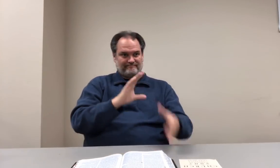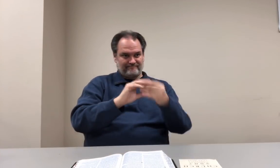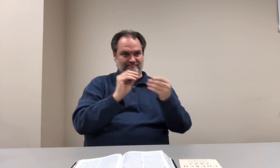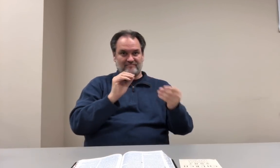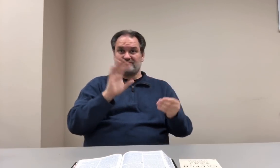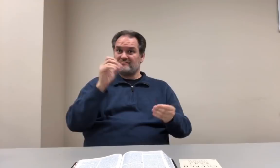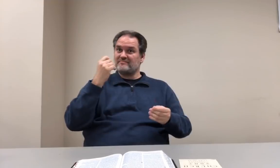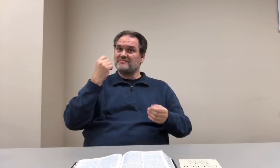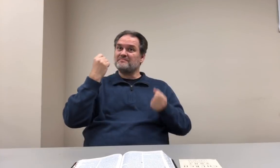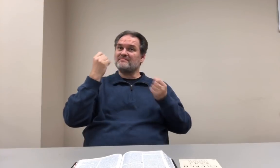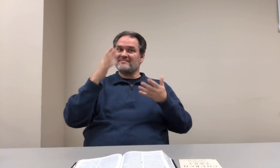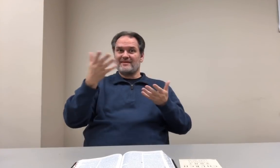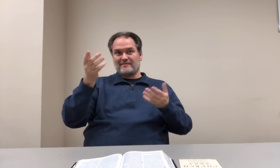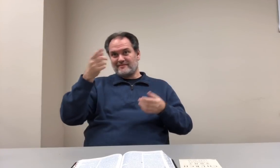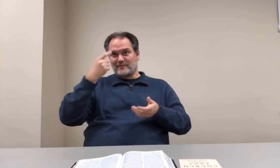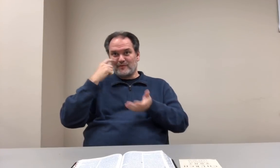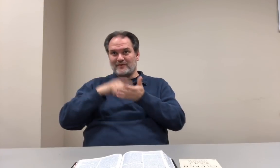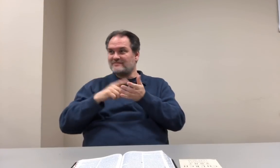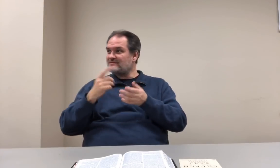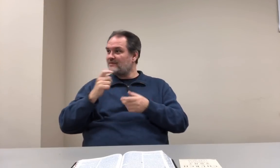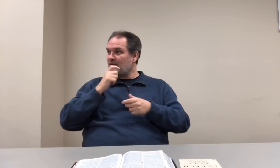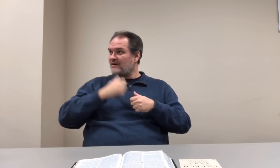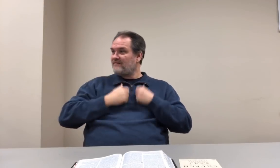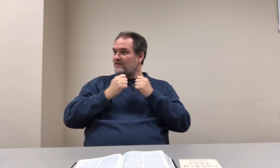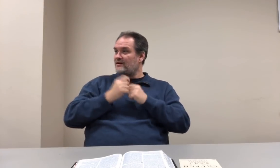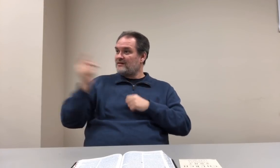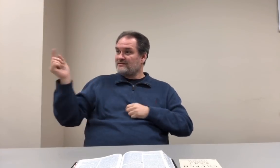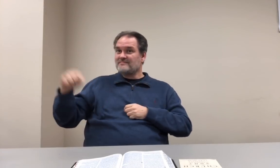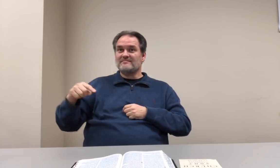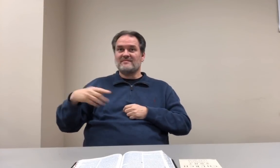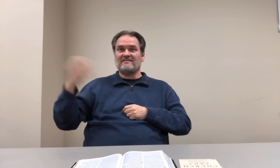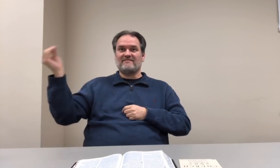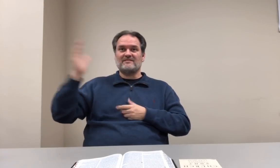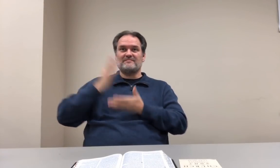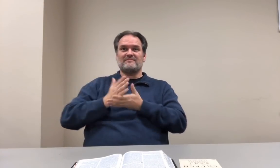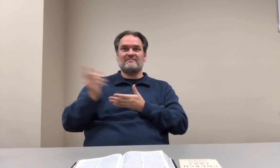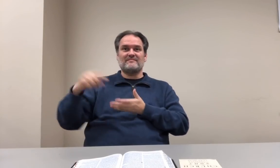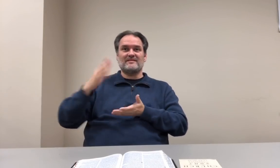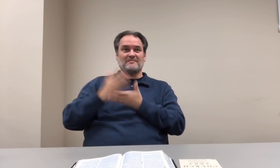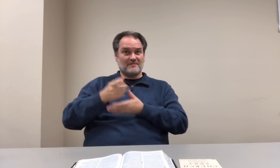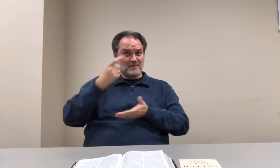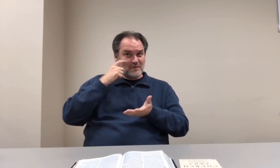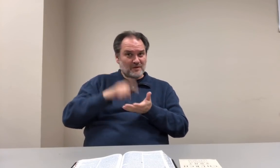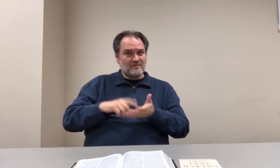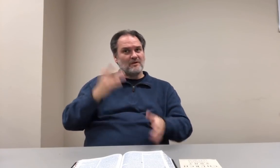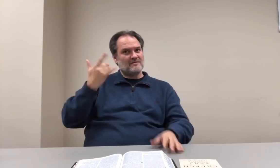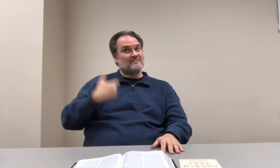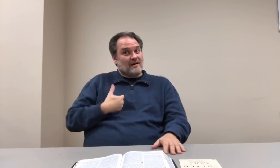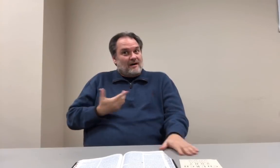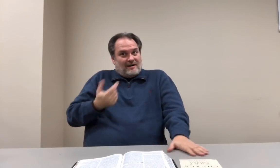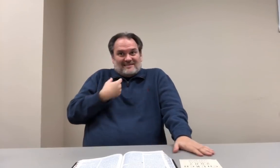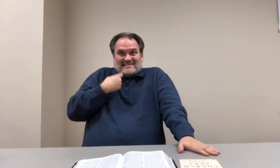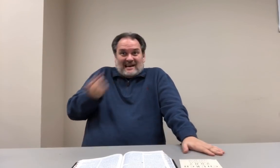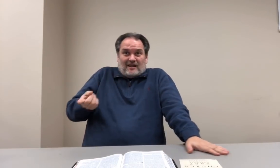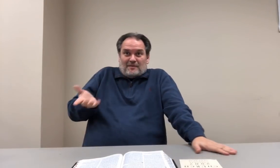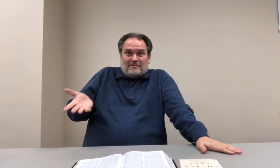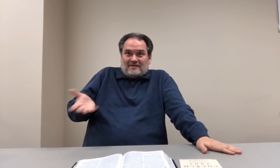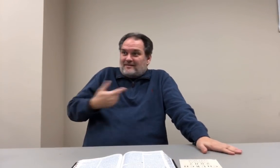in him. That's what God in the beginning said. He is an immeasurable, boundless ocean of being, so intertwining with